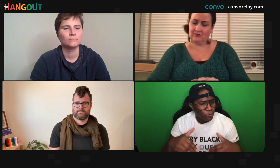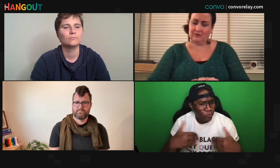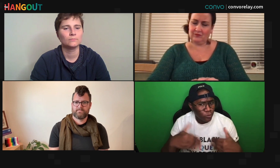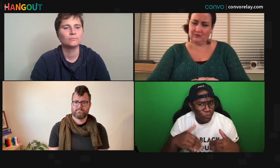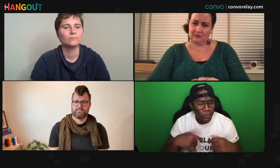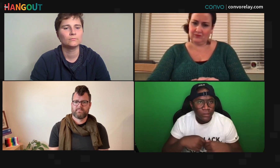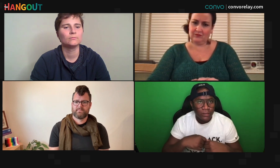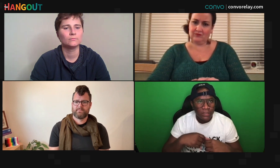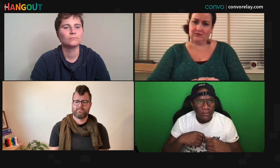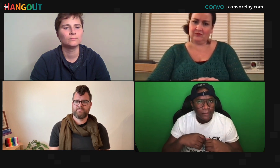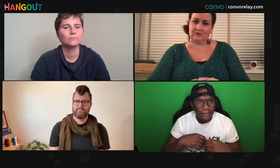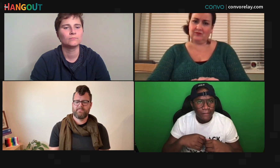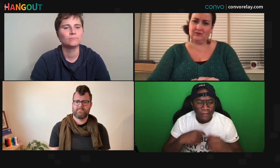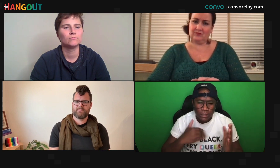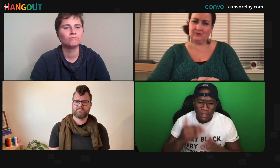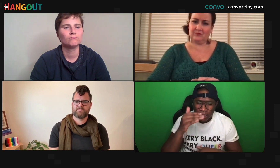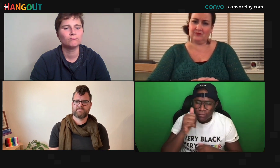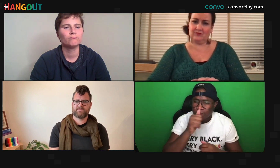related. And I just felt like,